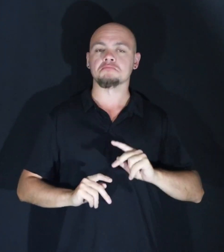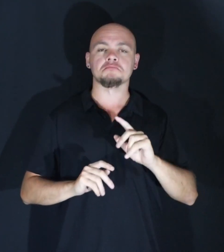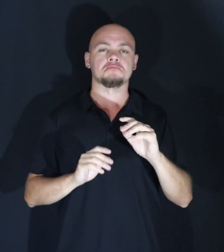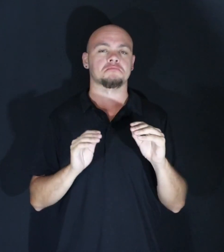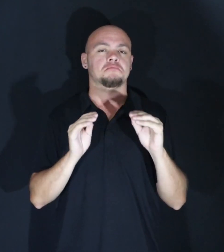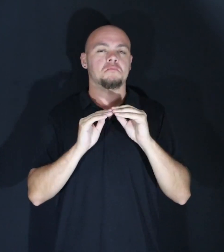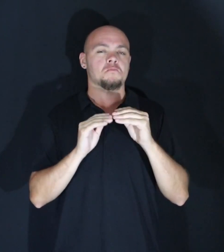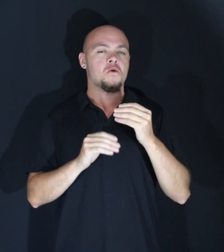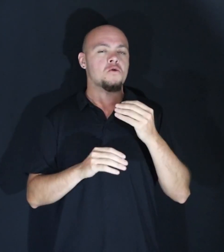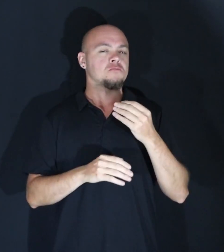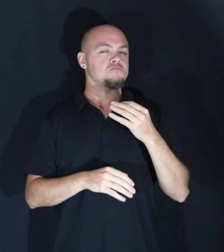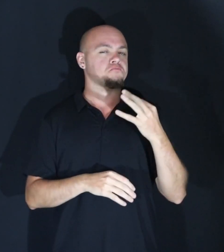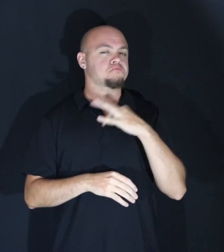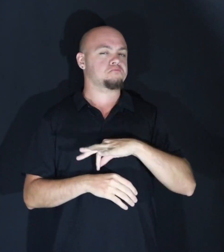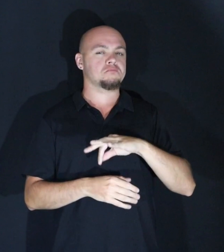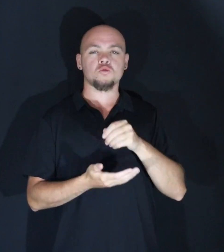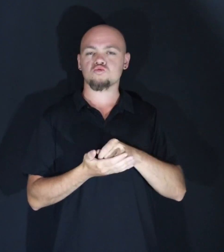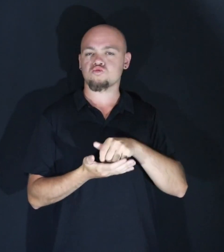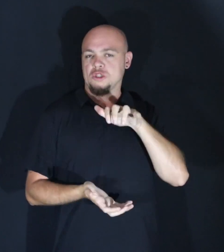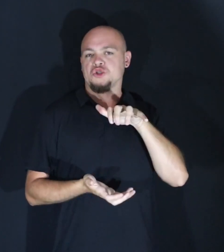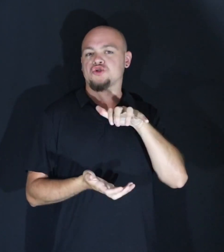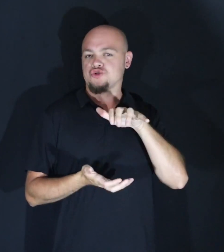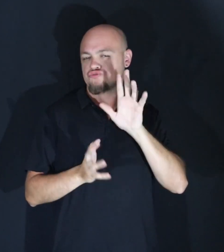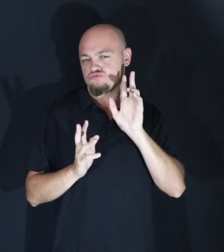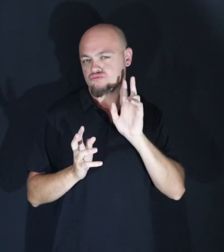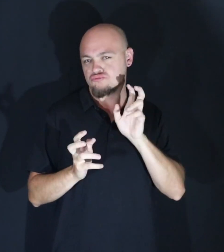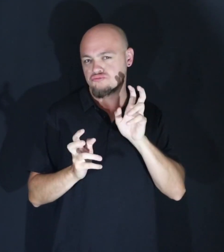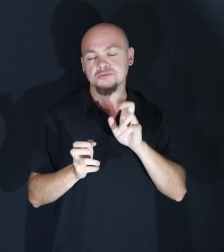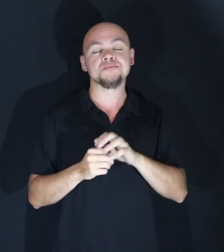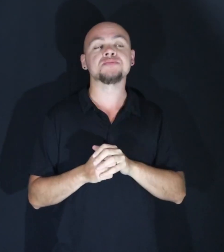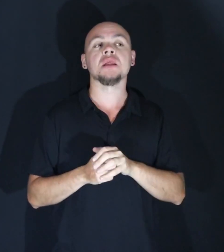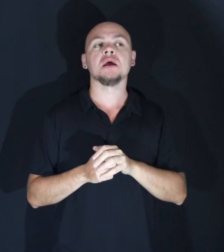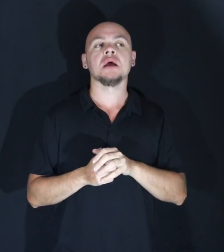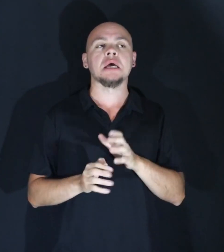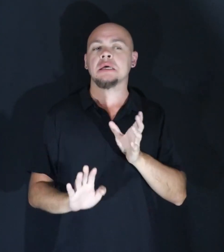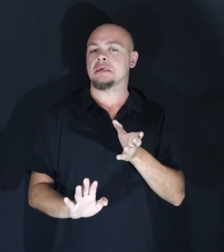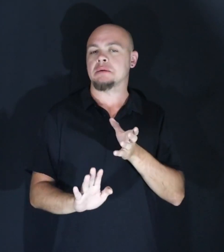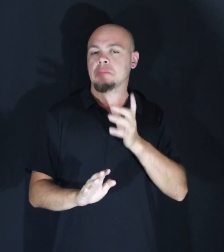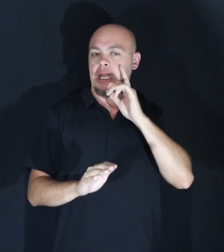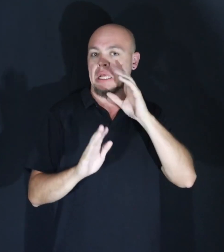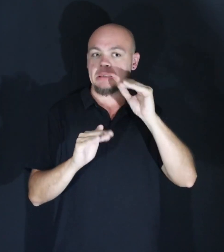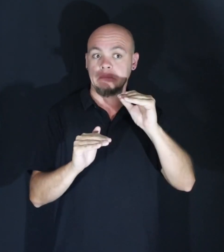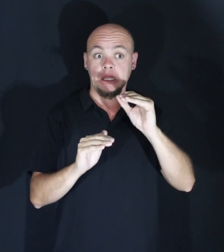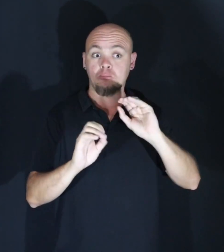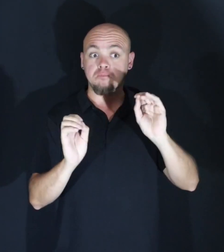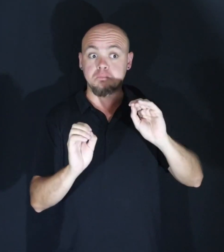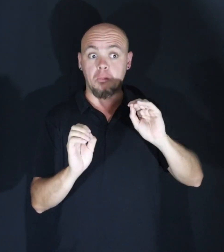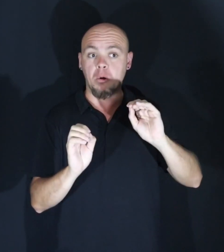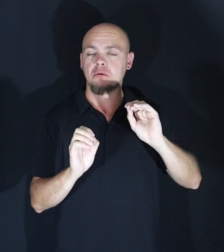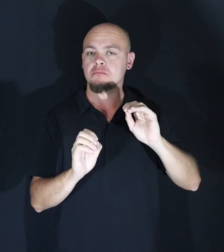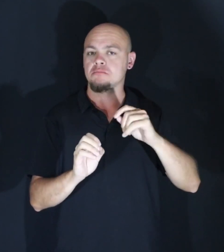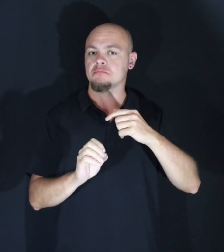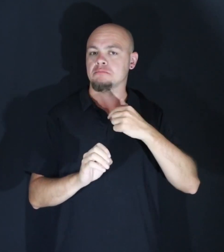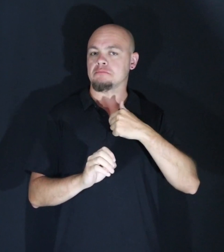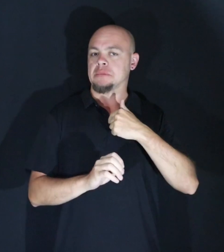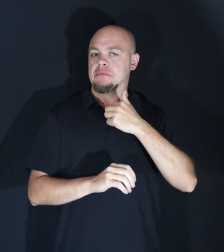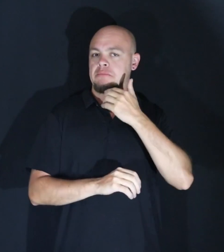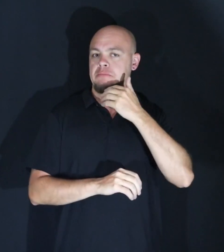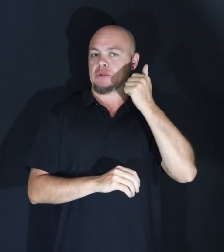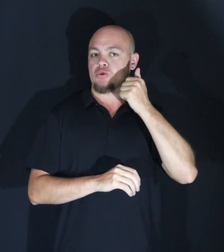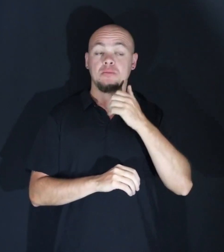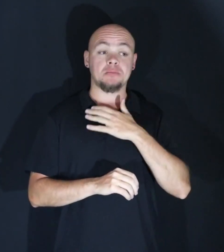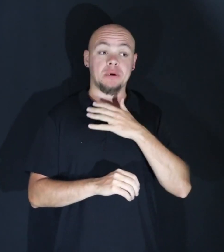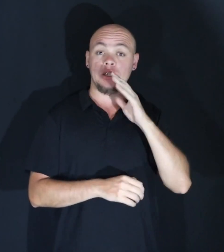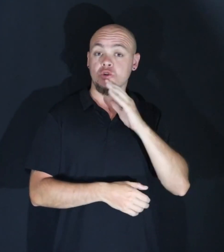much richer. And doing this with absolutely no expectations changed me for the better. My daughter's